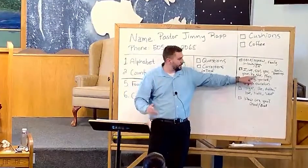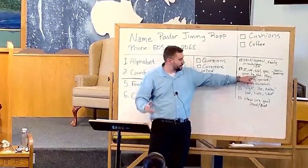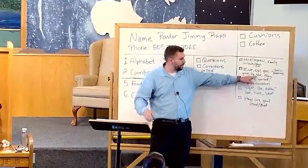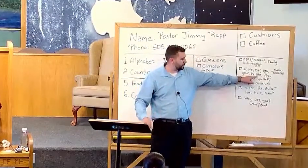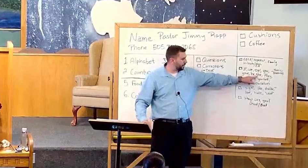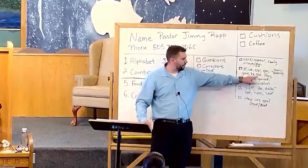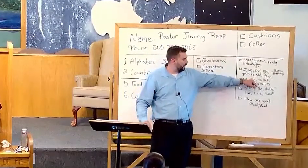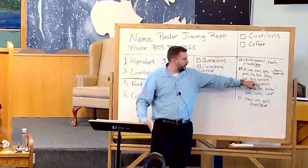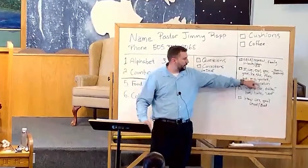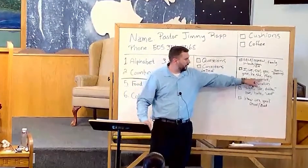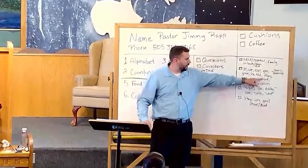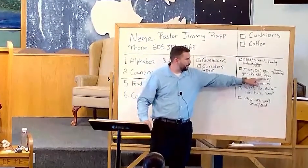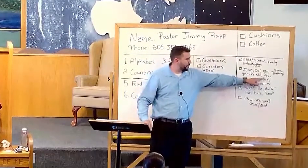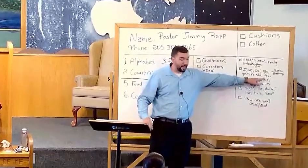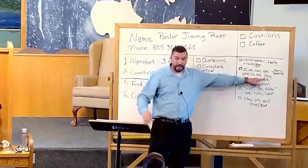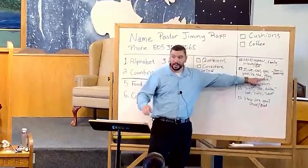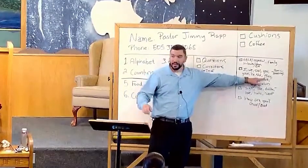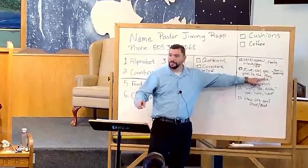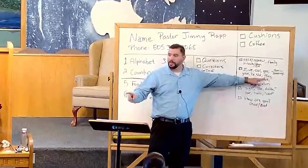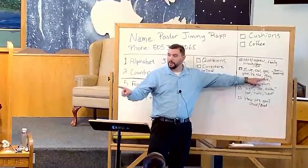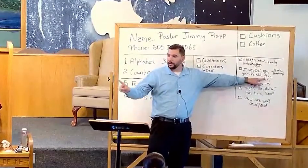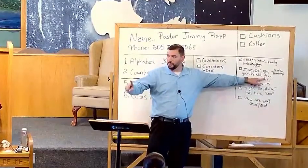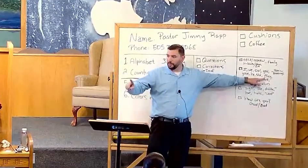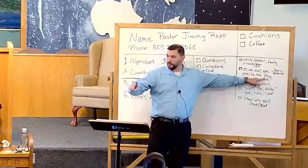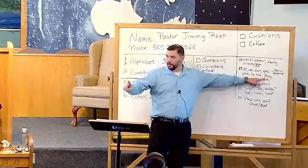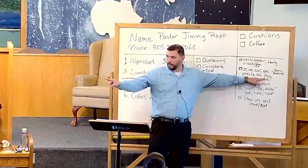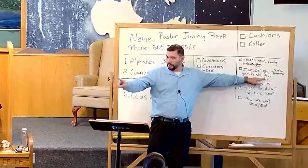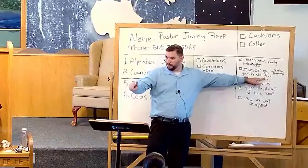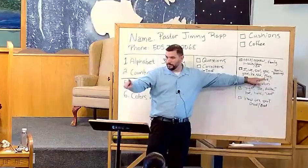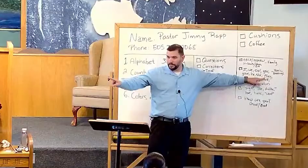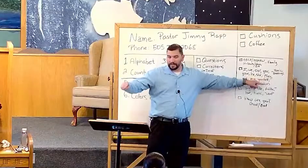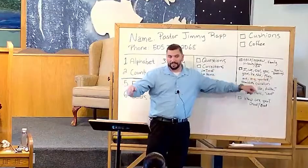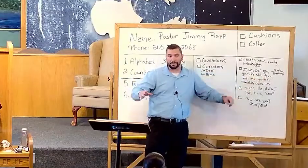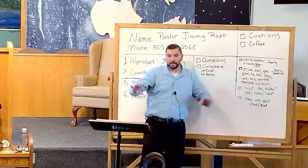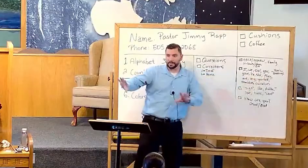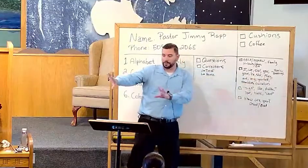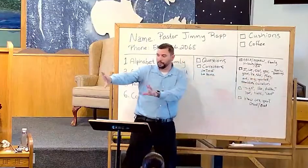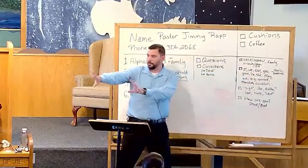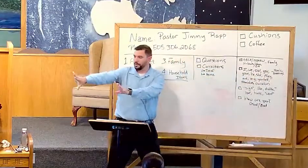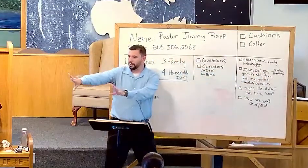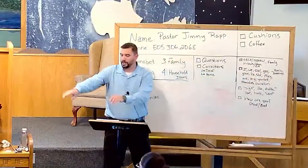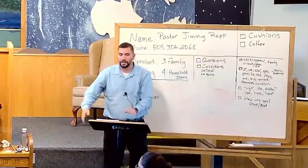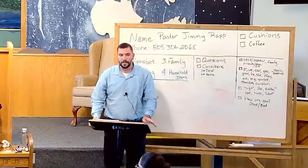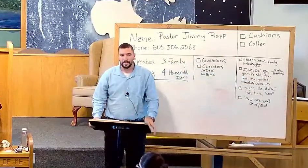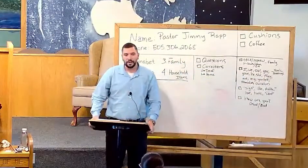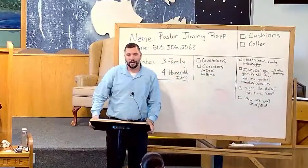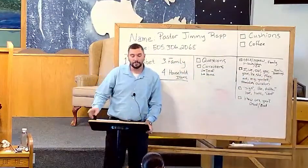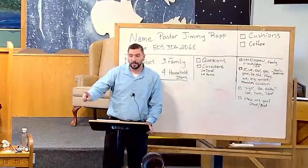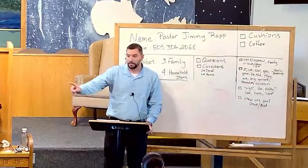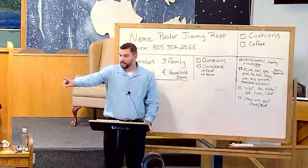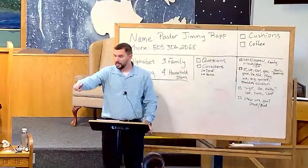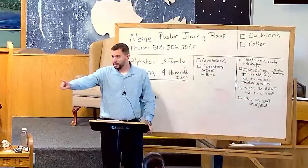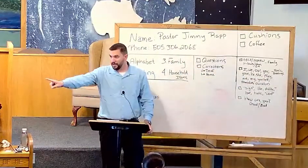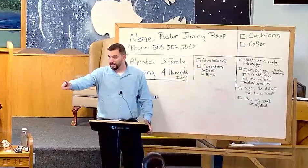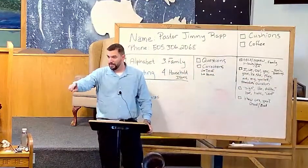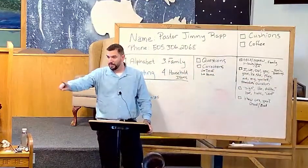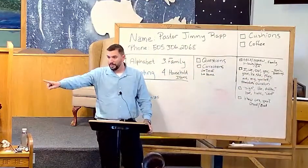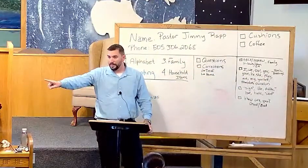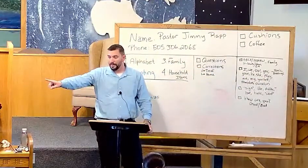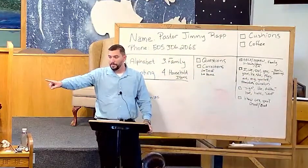person. They, you're going to, like if I'm talking about the group on this side, and I'm going to say they. Because it's